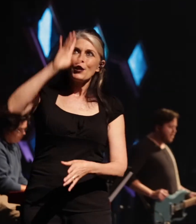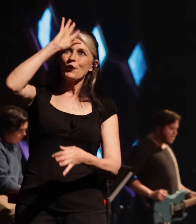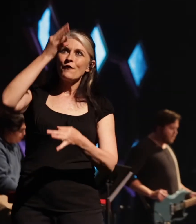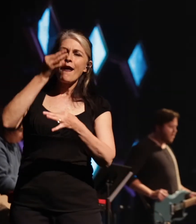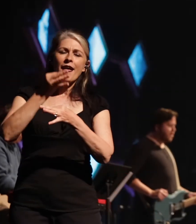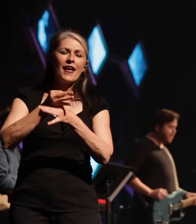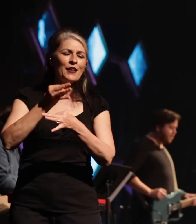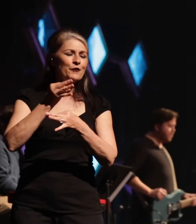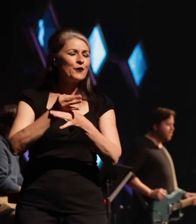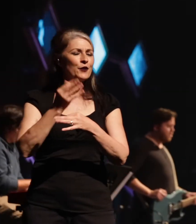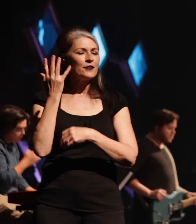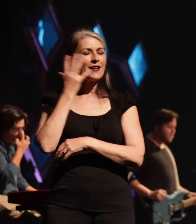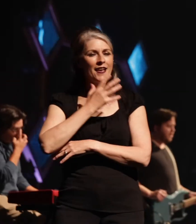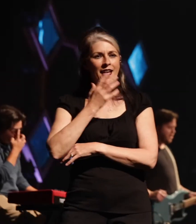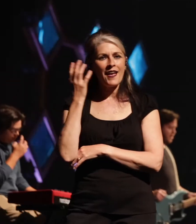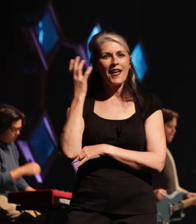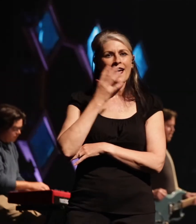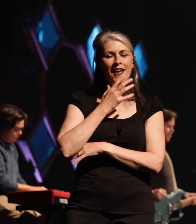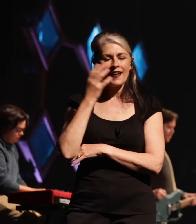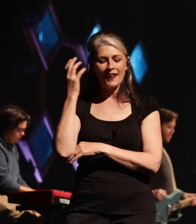faithfulness, your